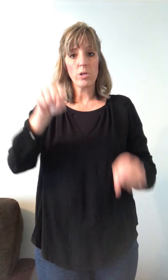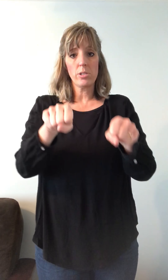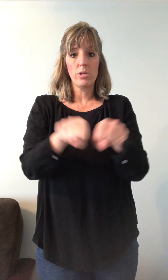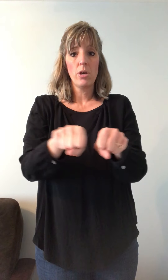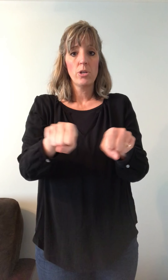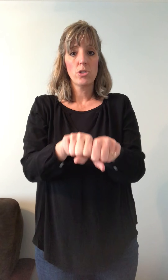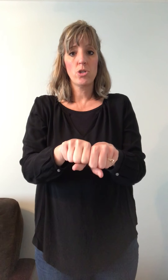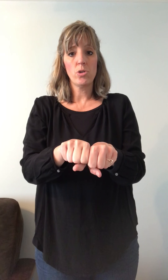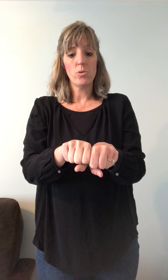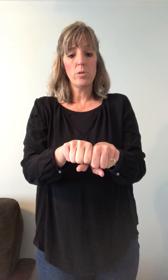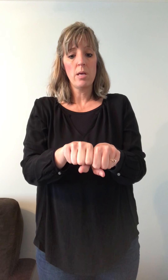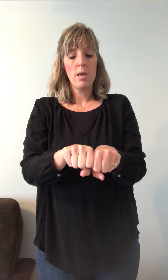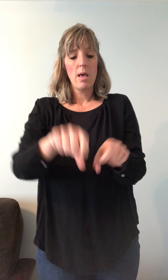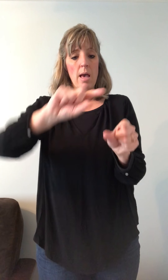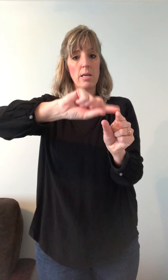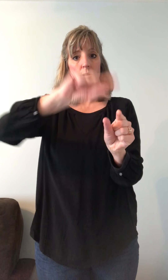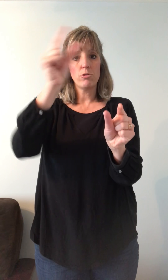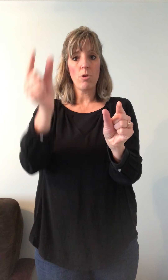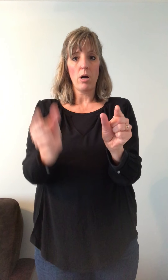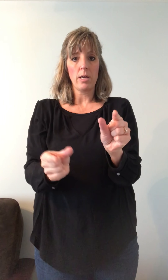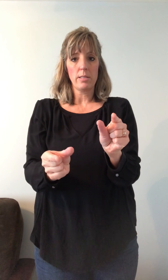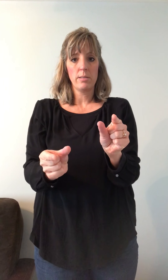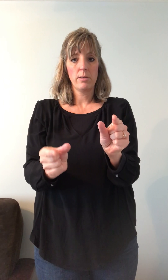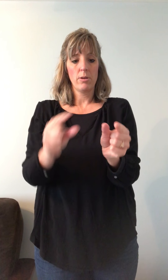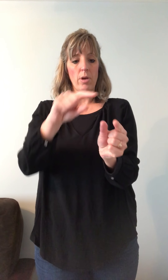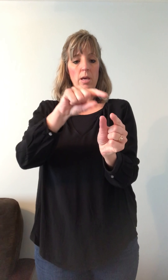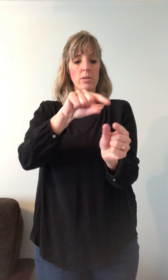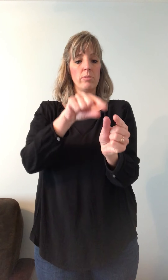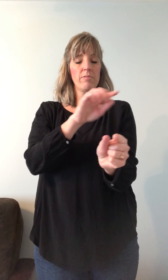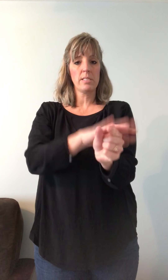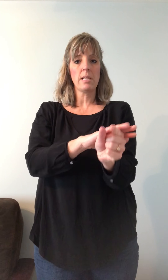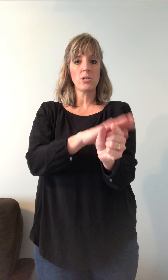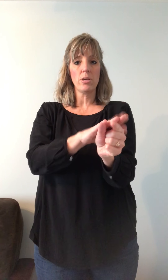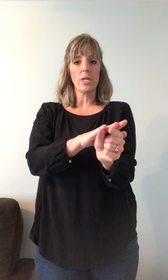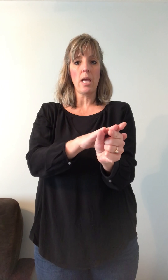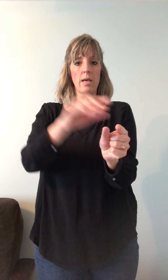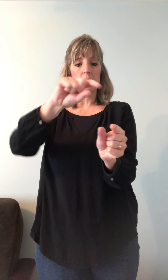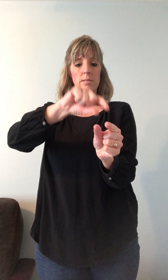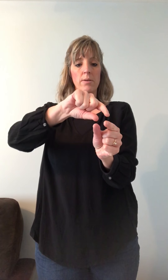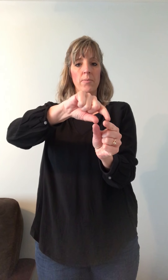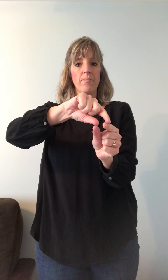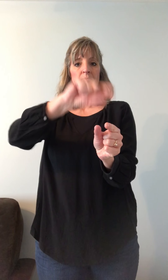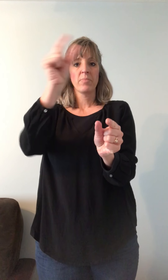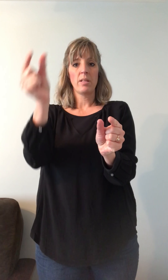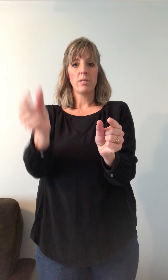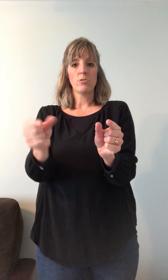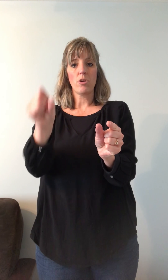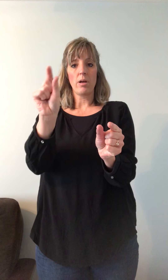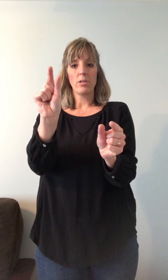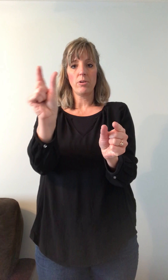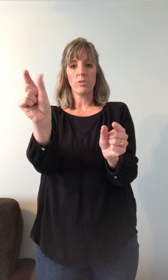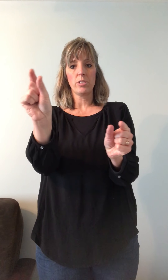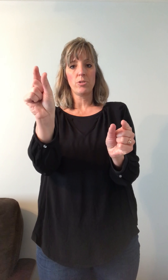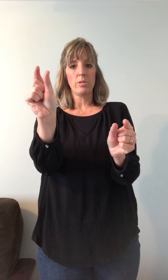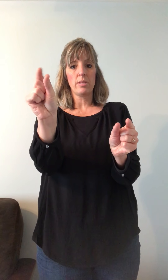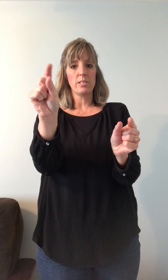horse, shoe, and then you draw it. Okay, you leave a stationary hand, and then you draw it. Now you're going to do it this